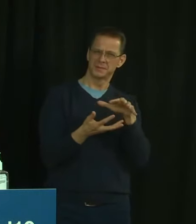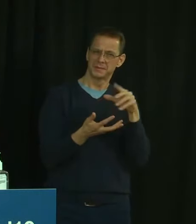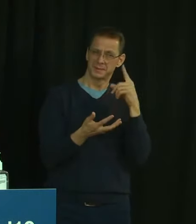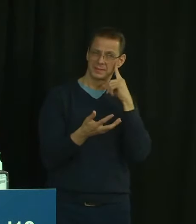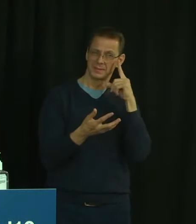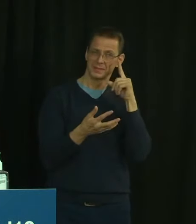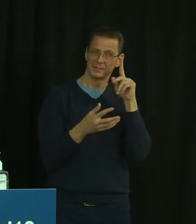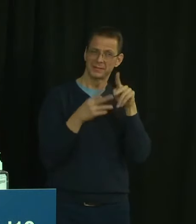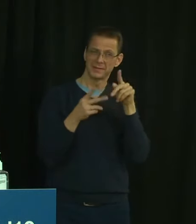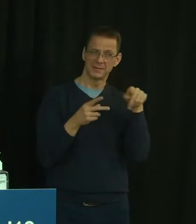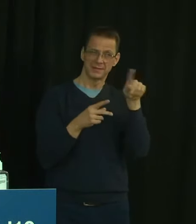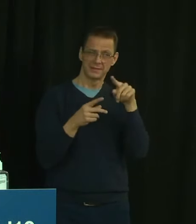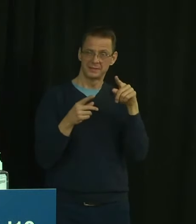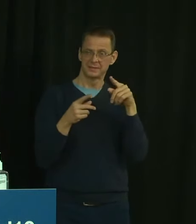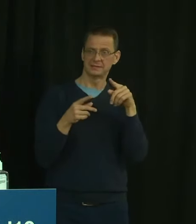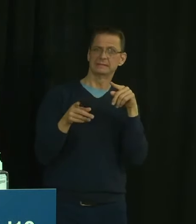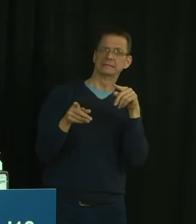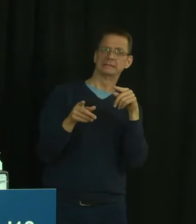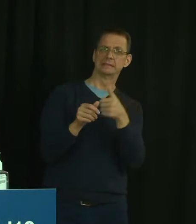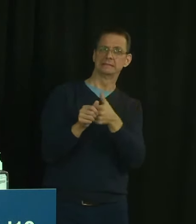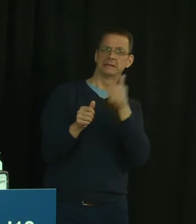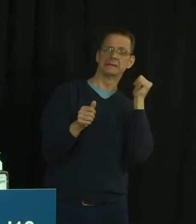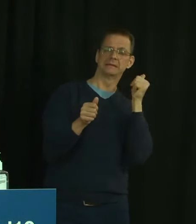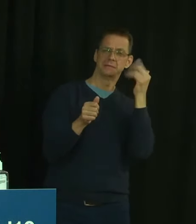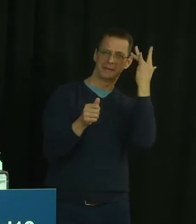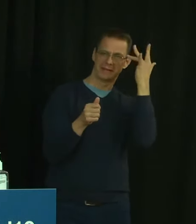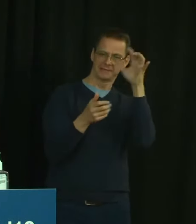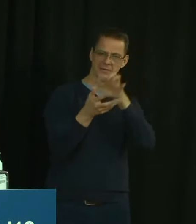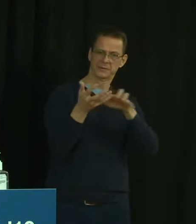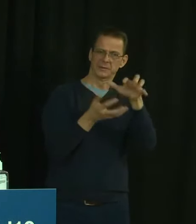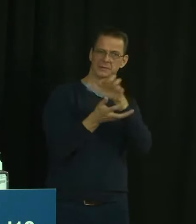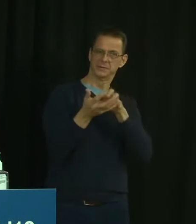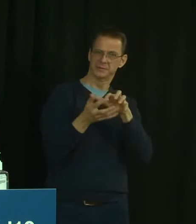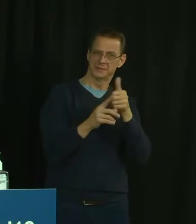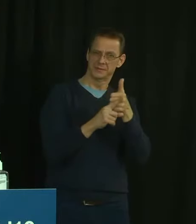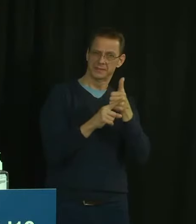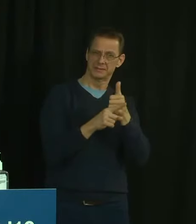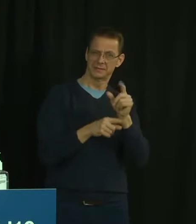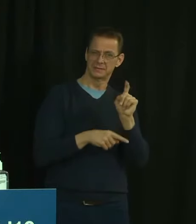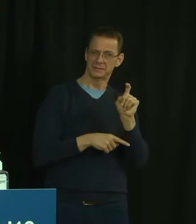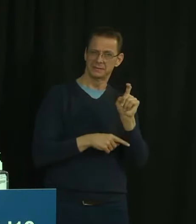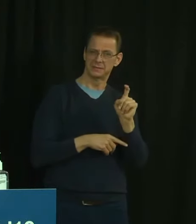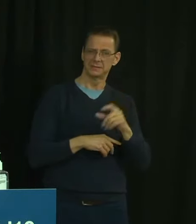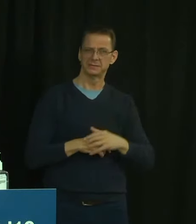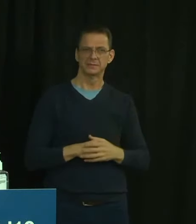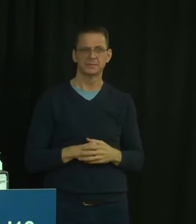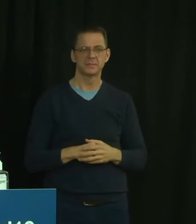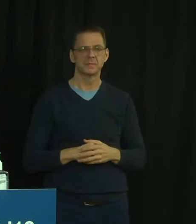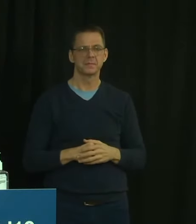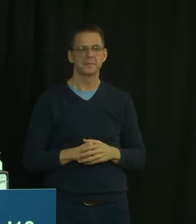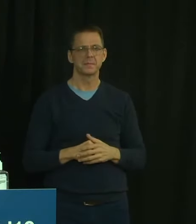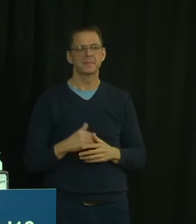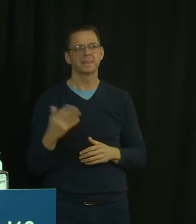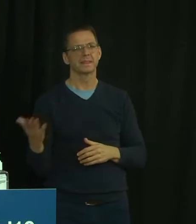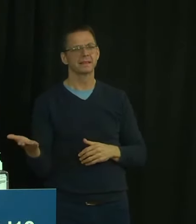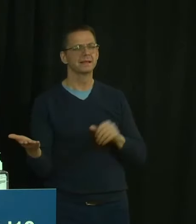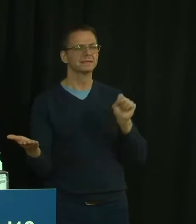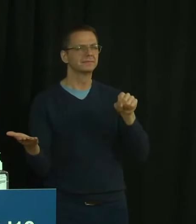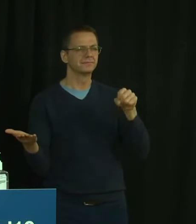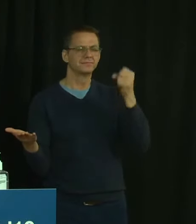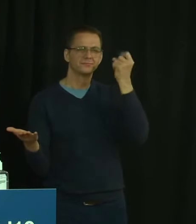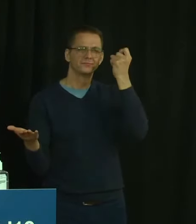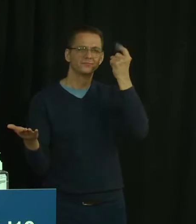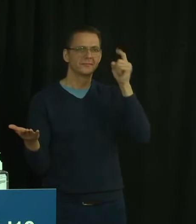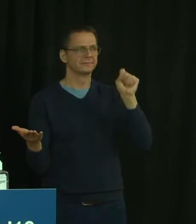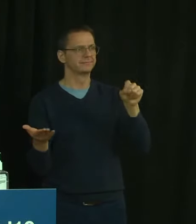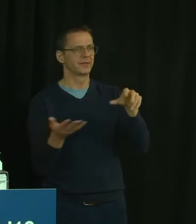I think that, of course, it can be confusing for people because there have been, as you say, different